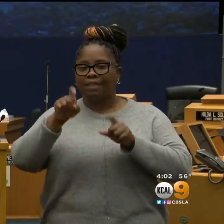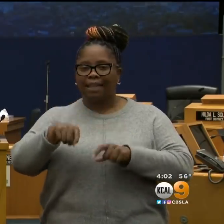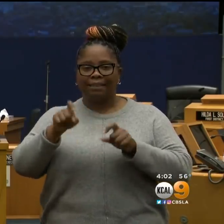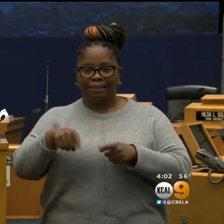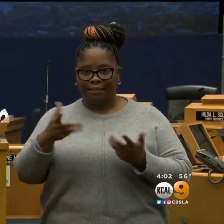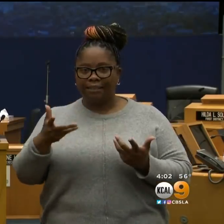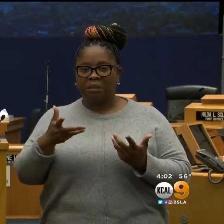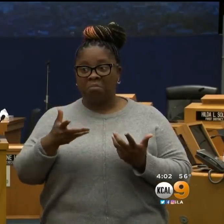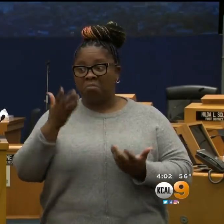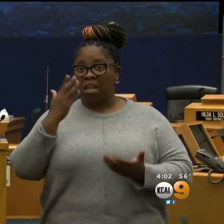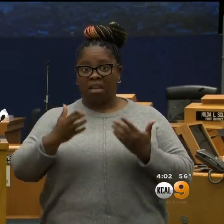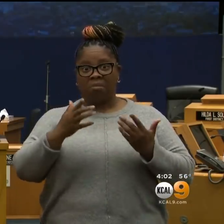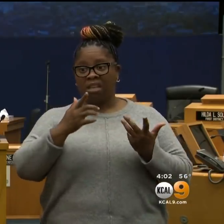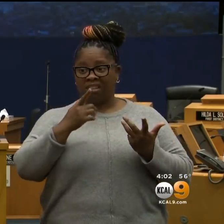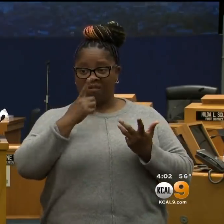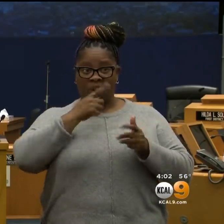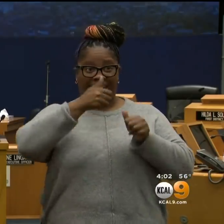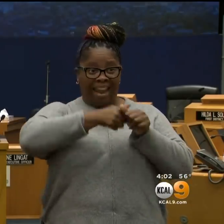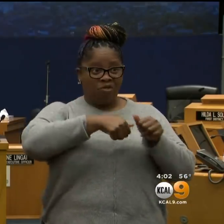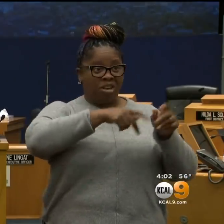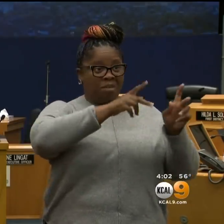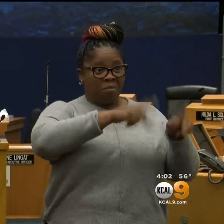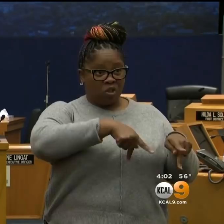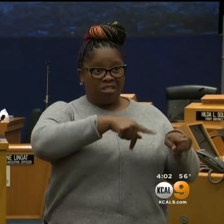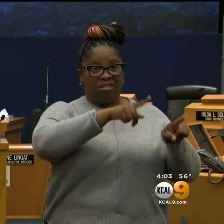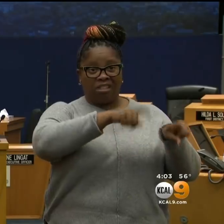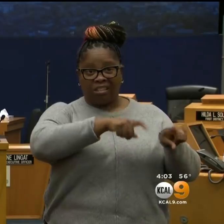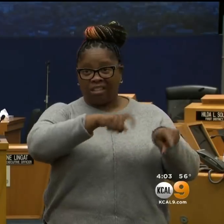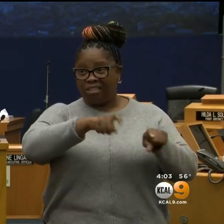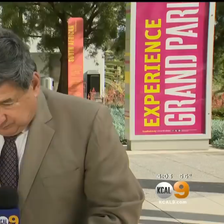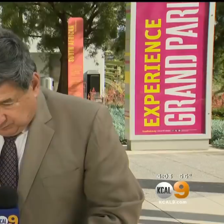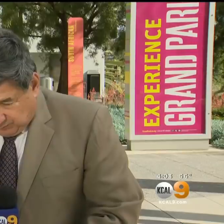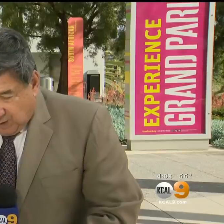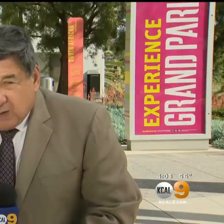long time for every single person to get tested.